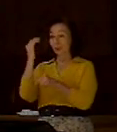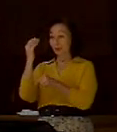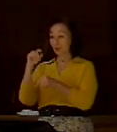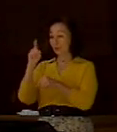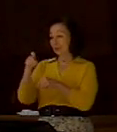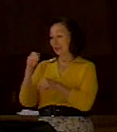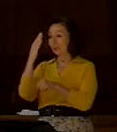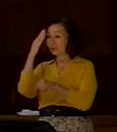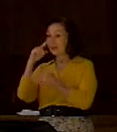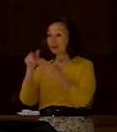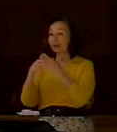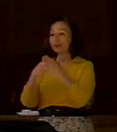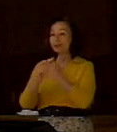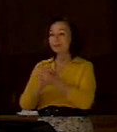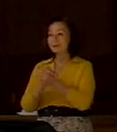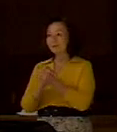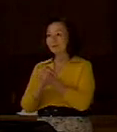this?